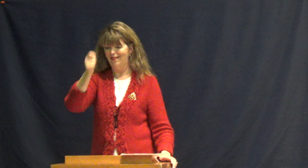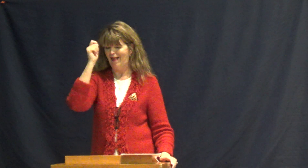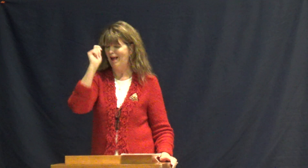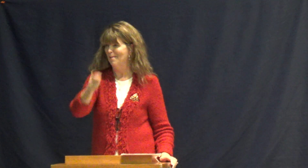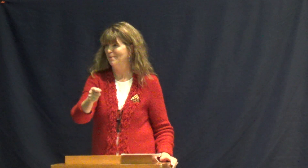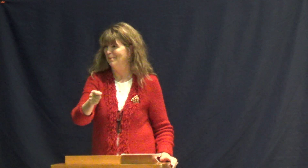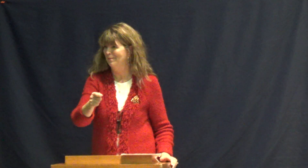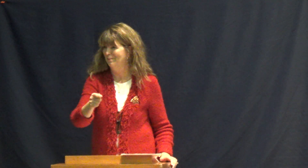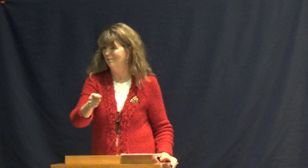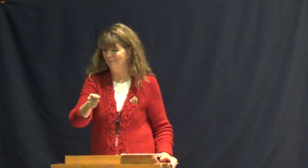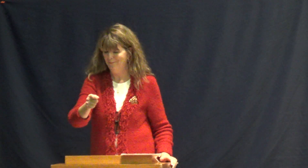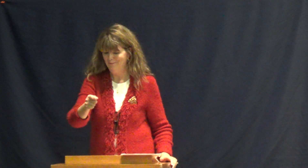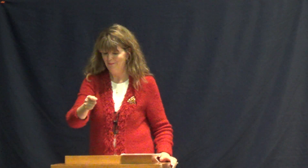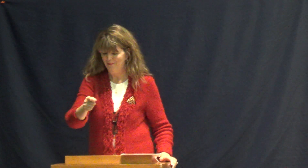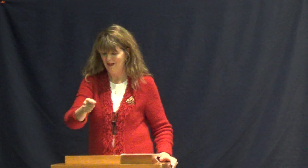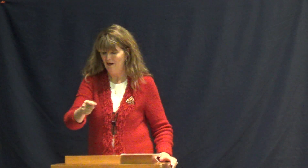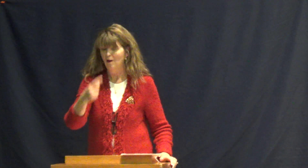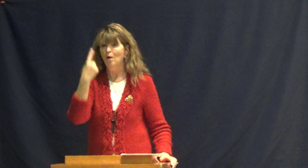the town of Bethlehem.